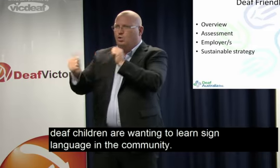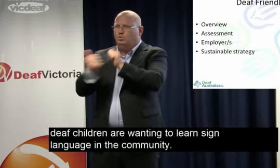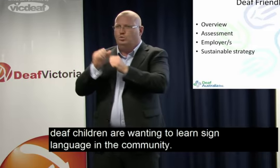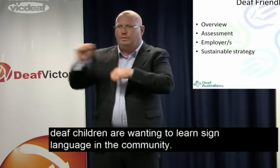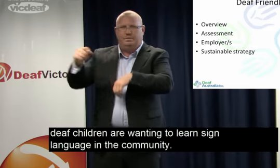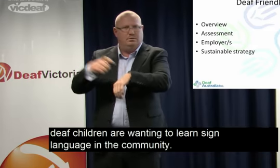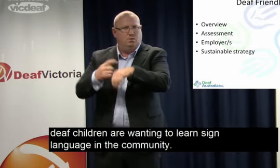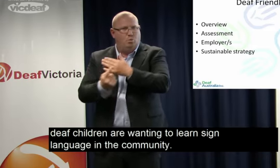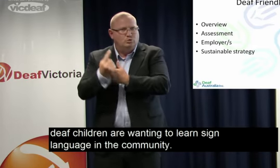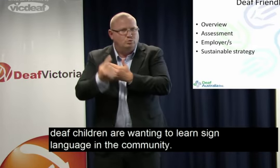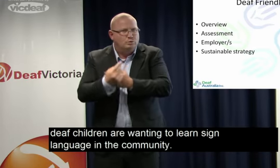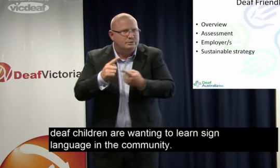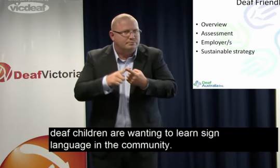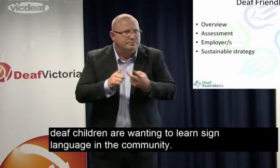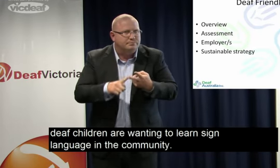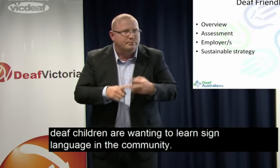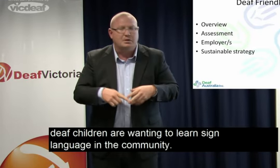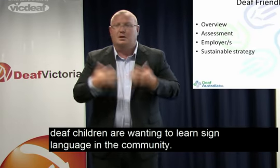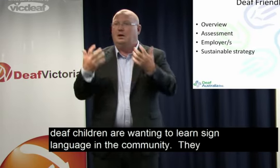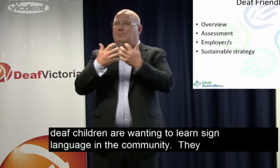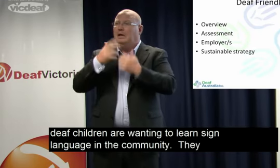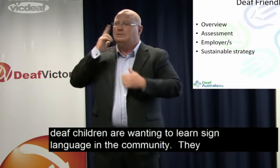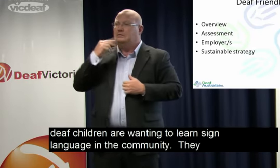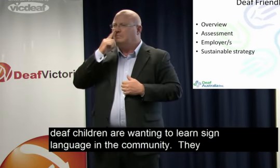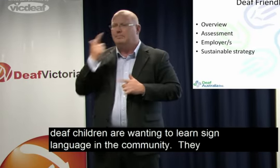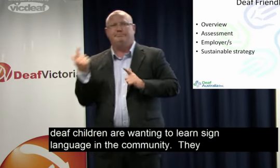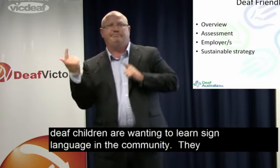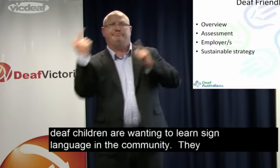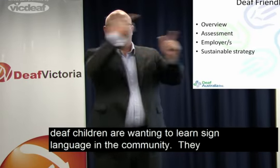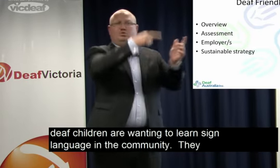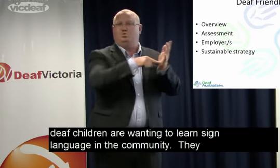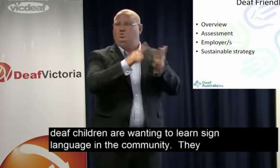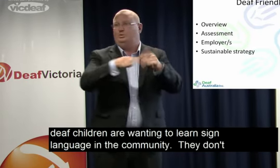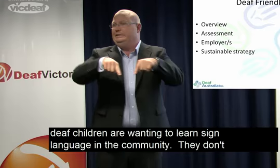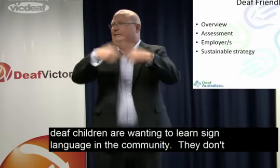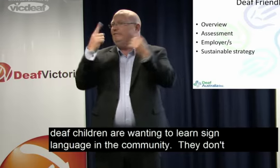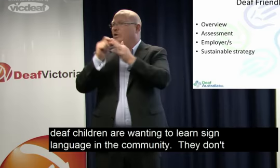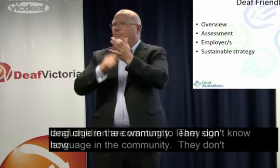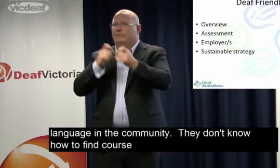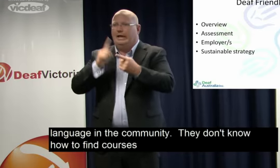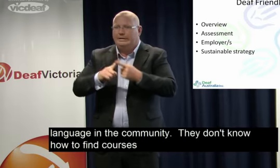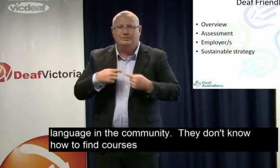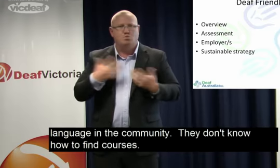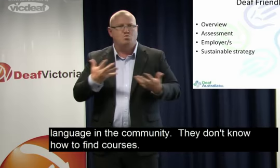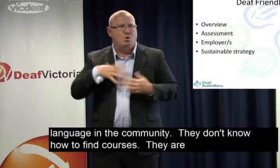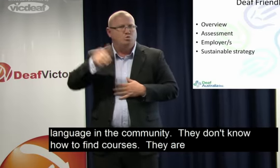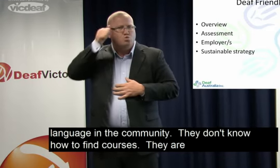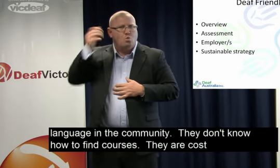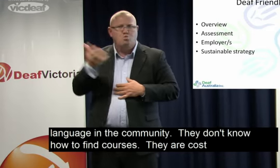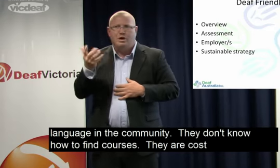prohibitive. They don't necessarily run at the times that suit parents. They might need to travel to a